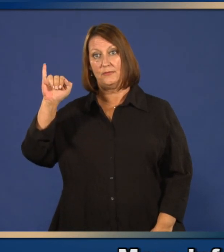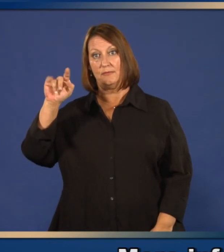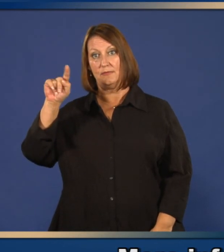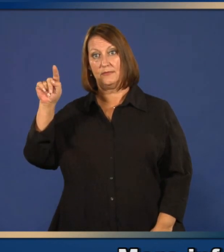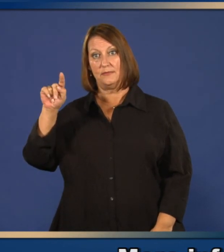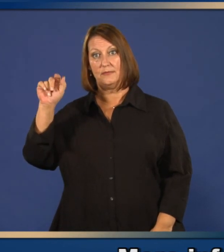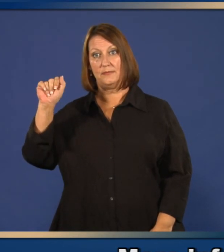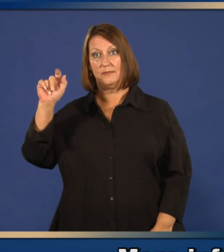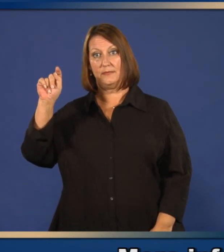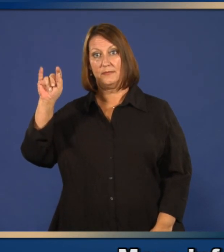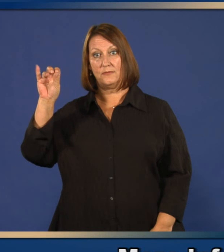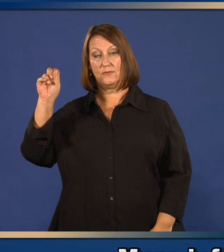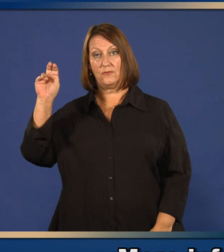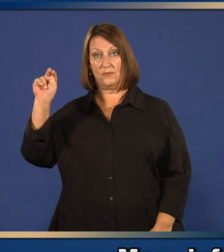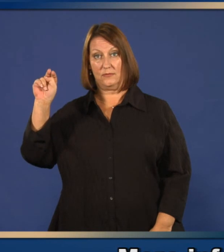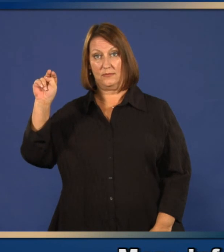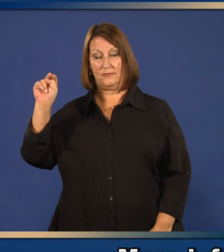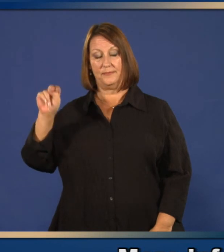www.aap.org/immunization